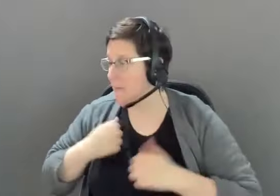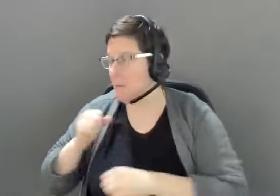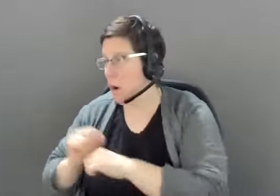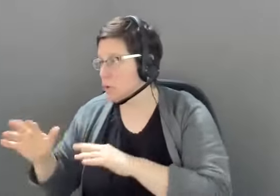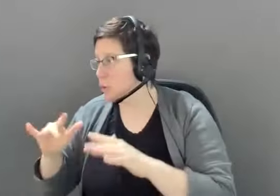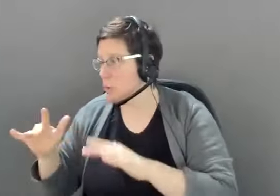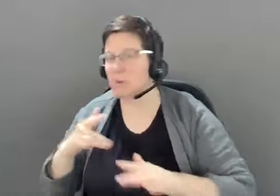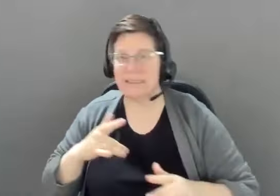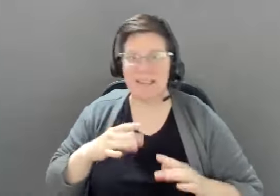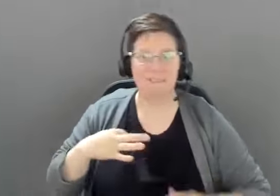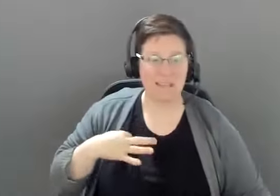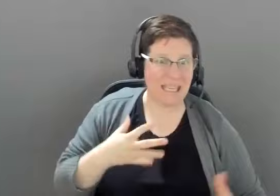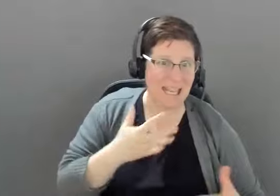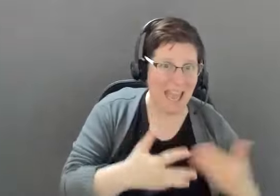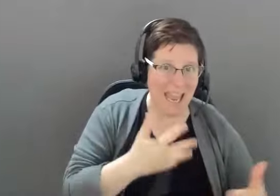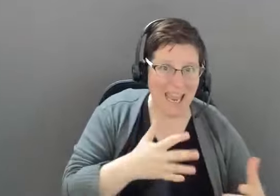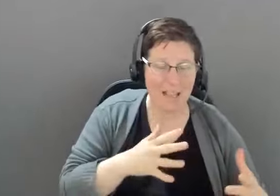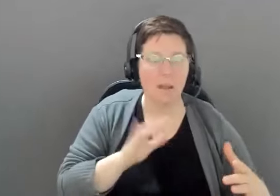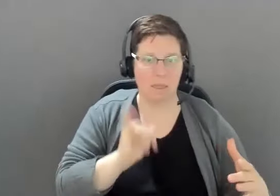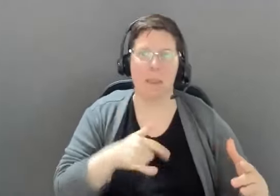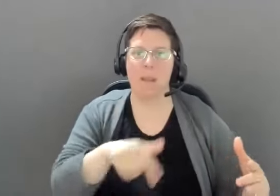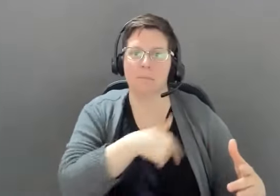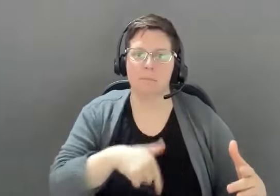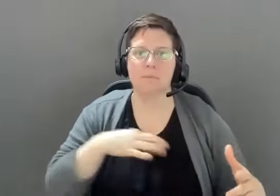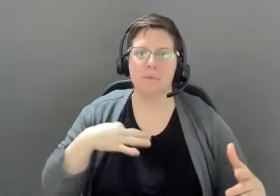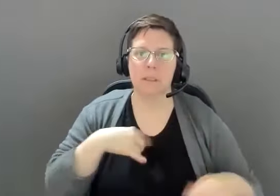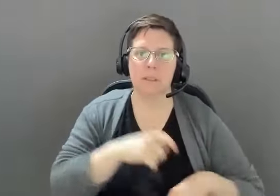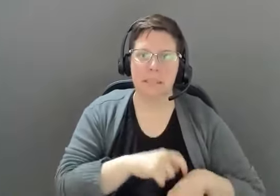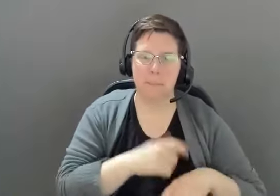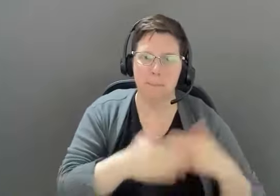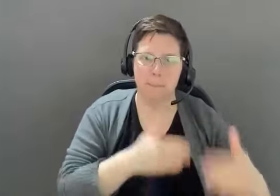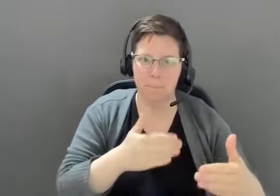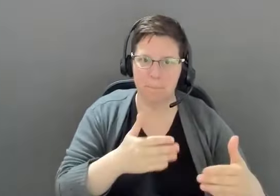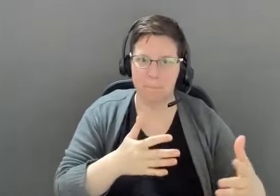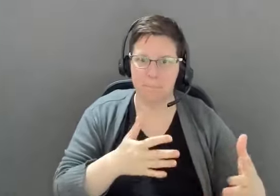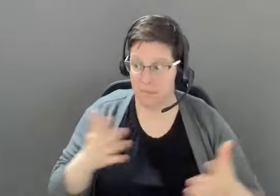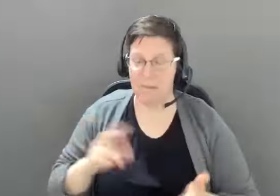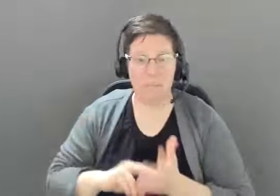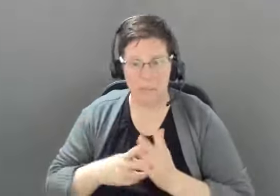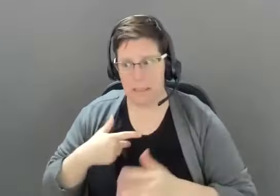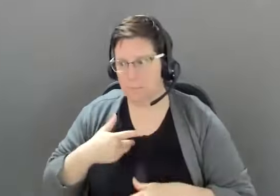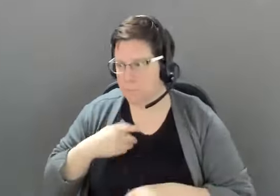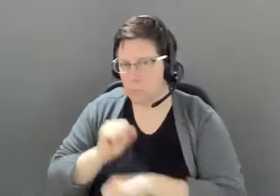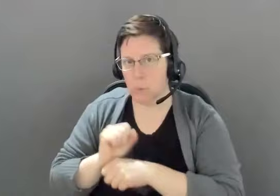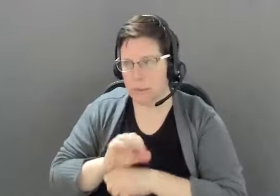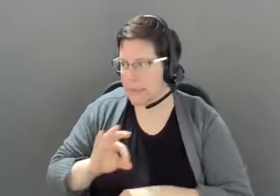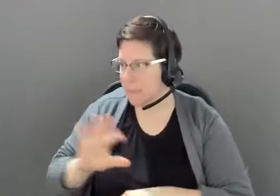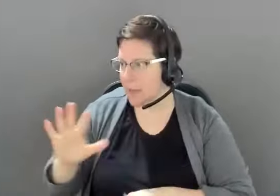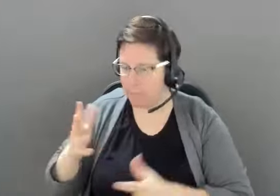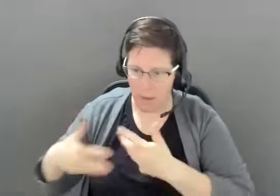and work to go on, in the regular 9 to 5 hours of the day. So this was done on the